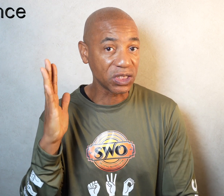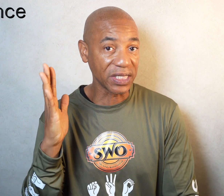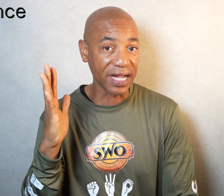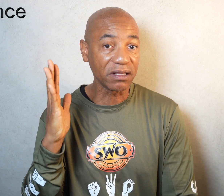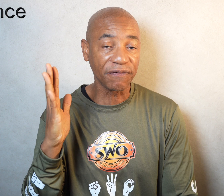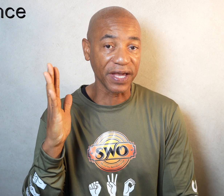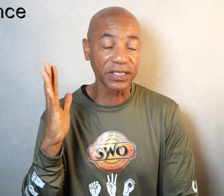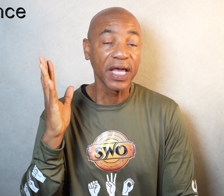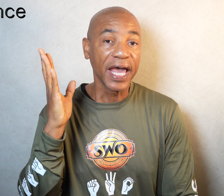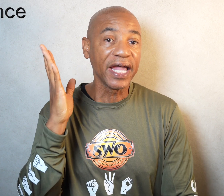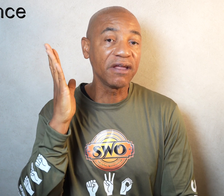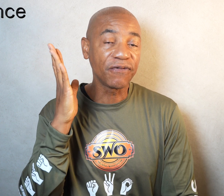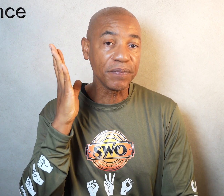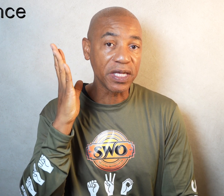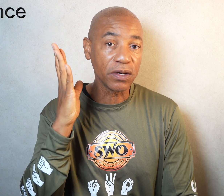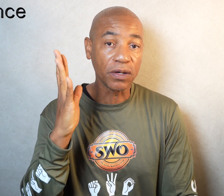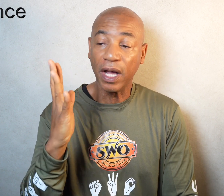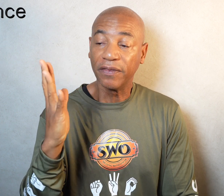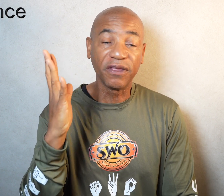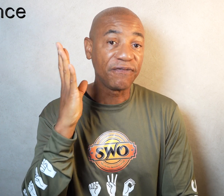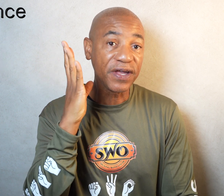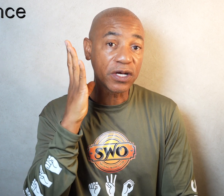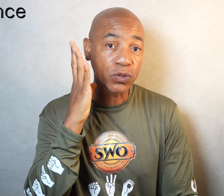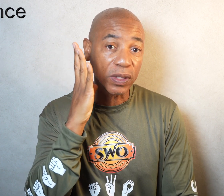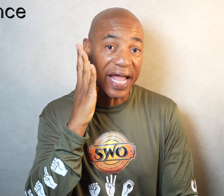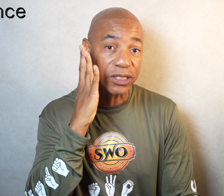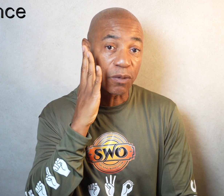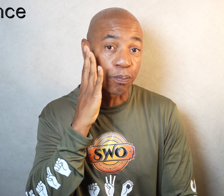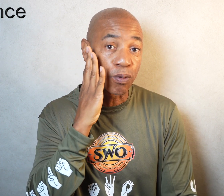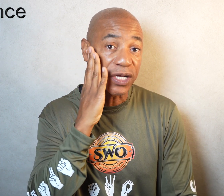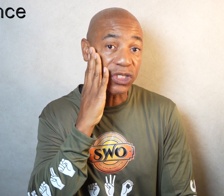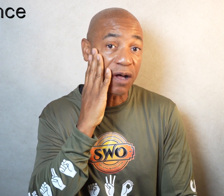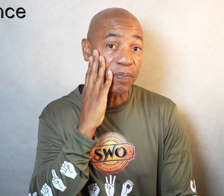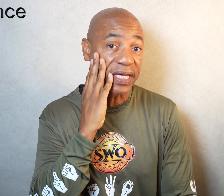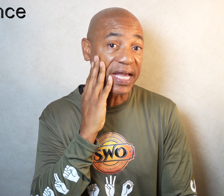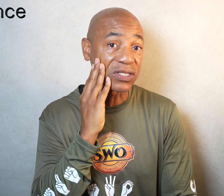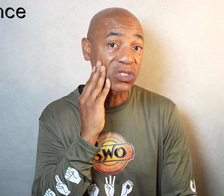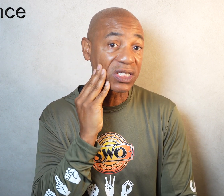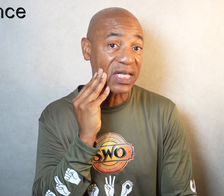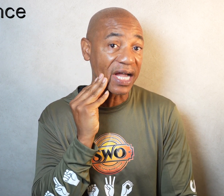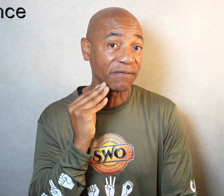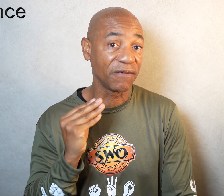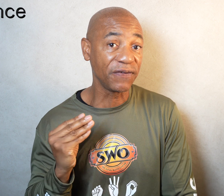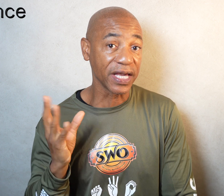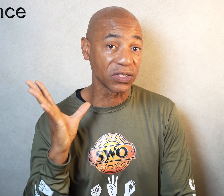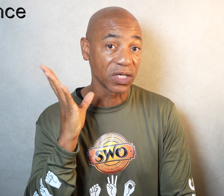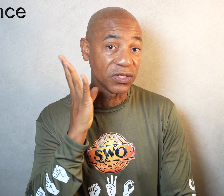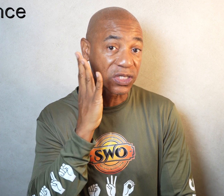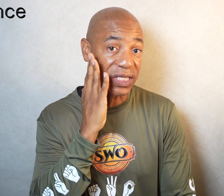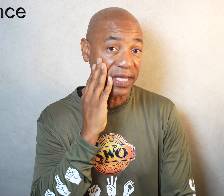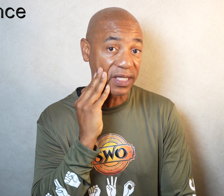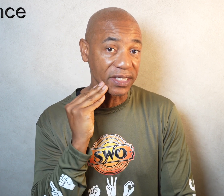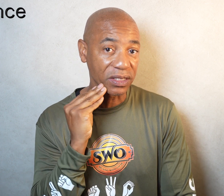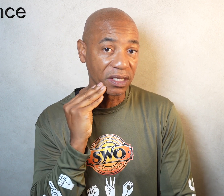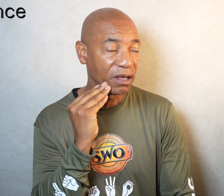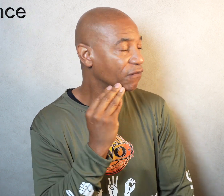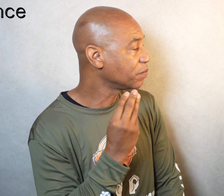side of the face, and then from here, the fingers will actually brush up against the side of the face, just like this, from the